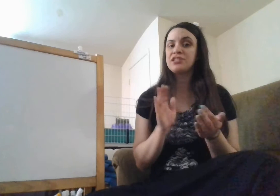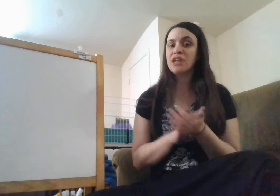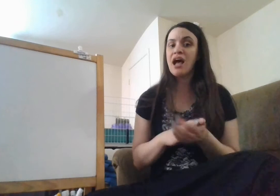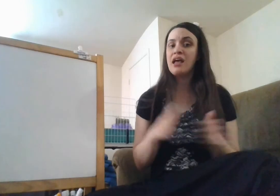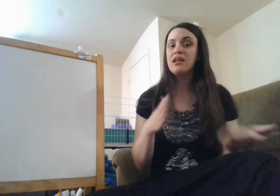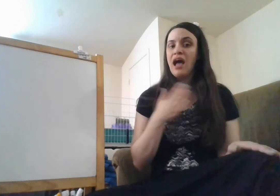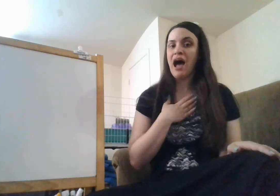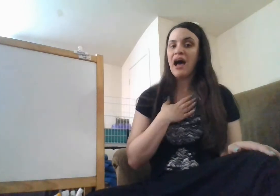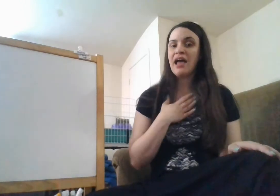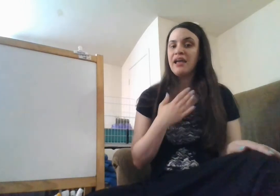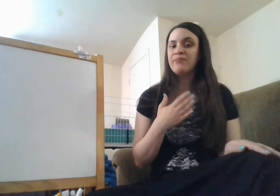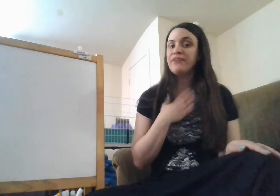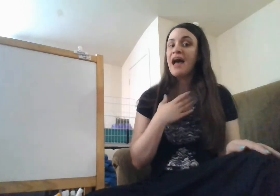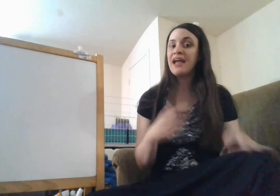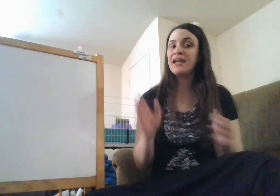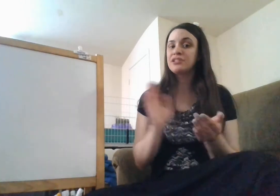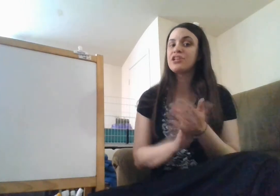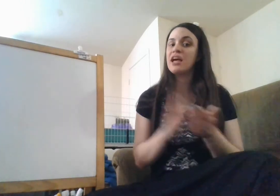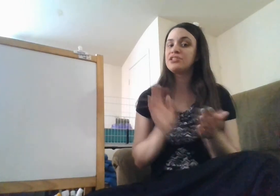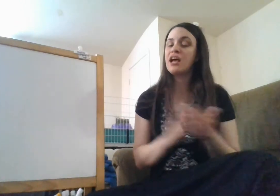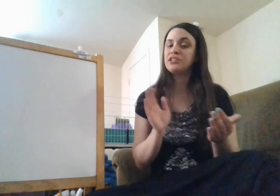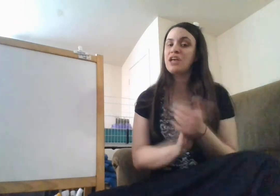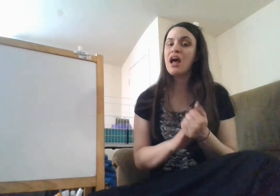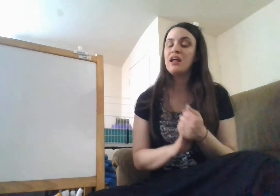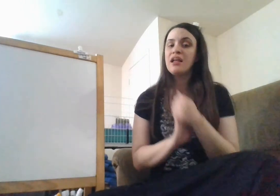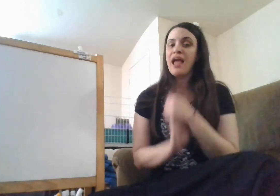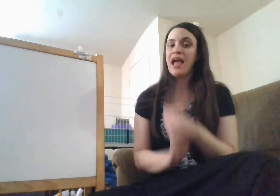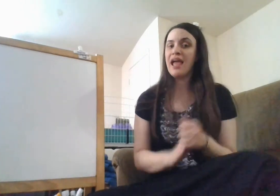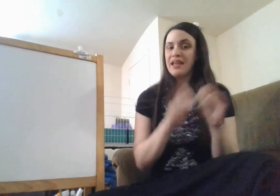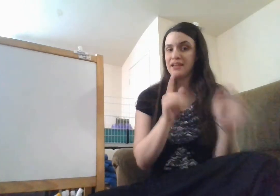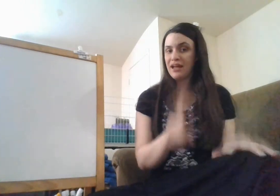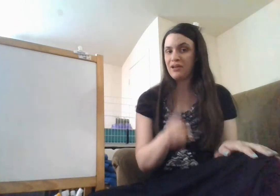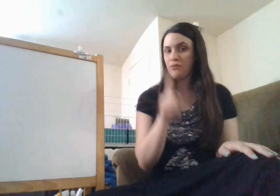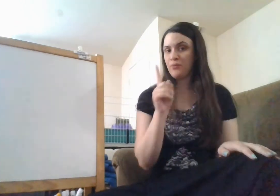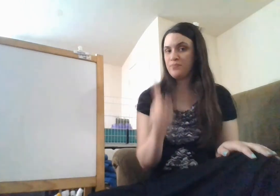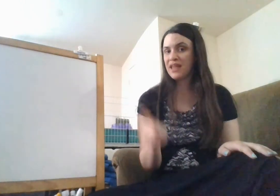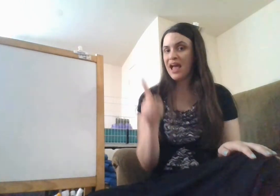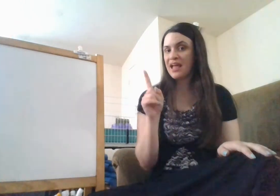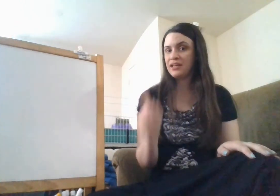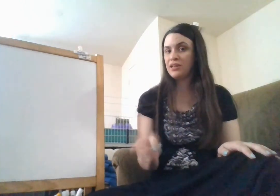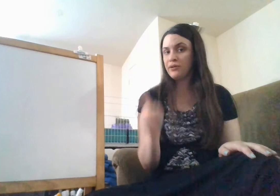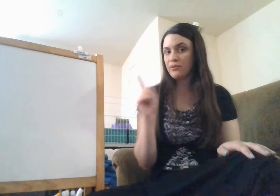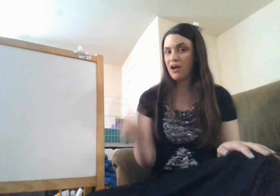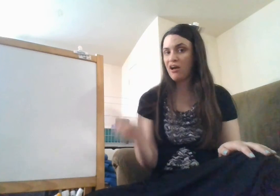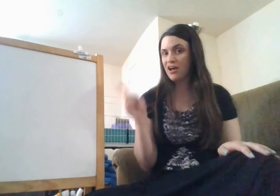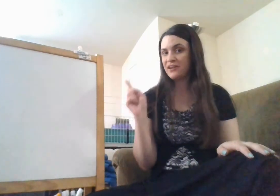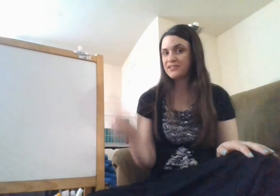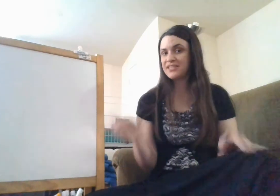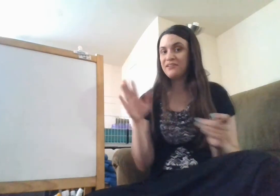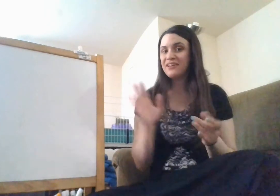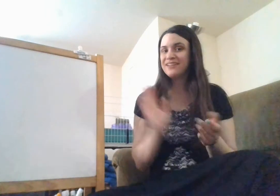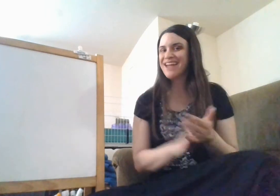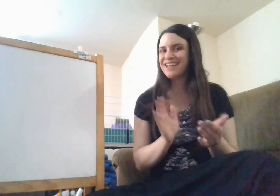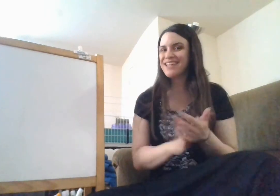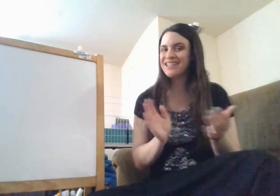cha-cha-cha, I'm fine, cha-cha-cha, and I hope that you are too,